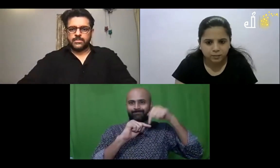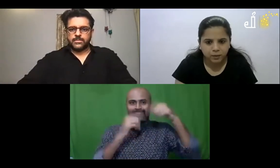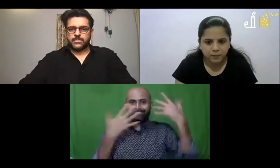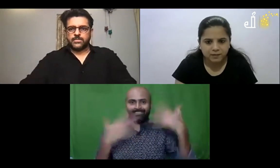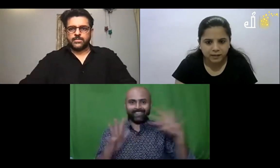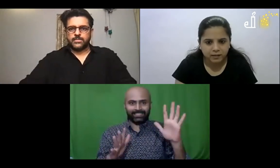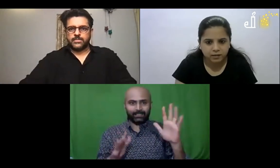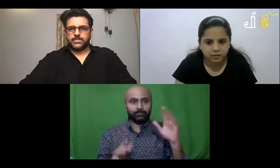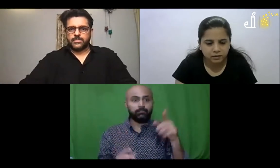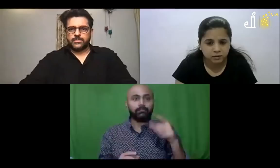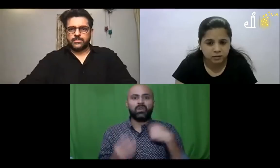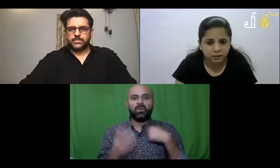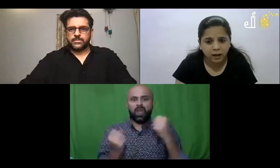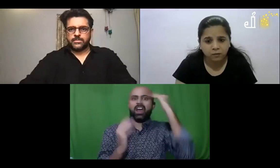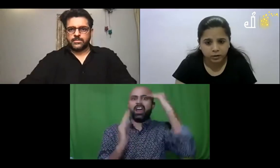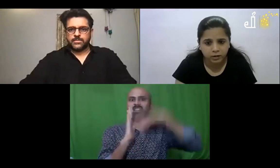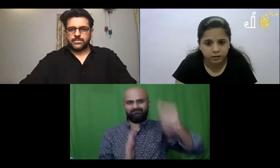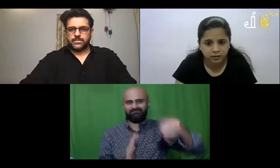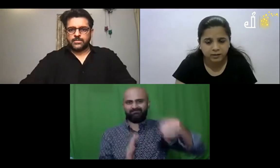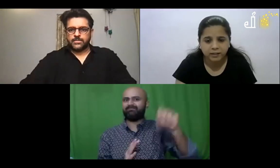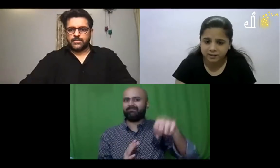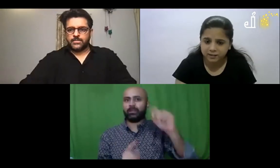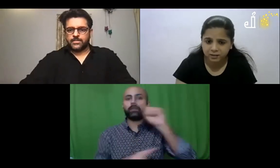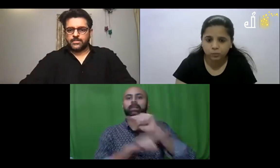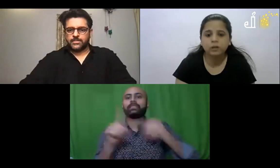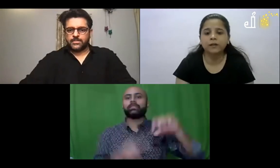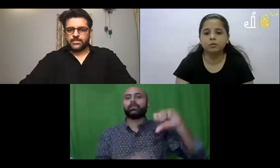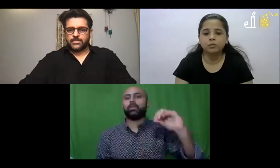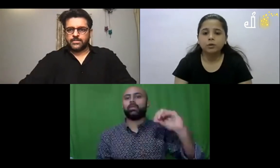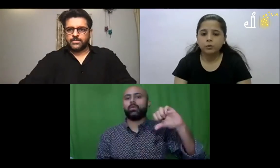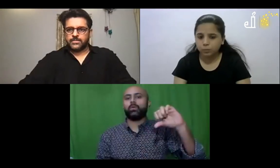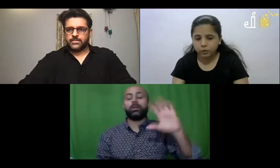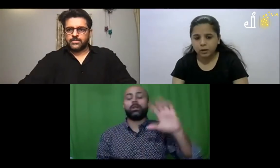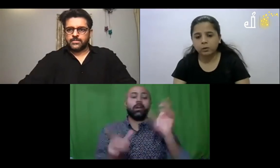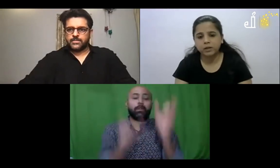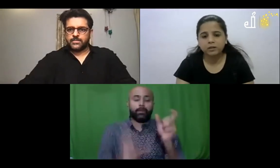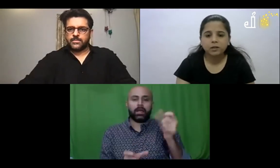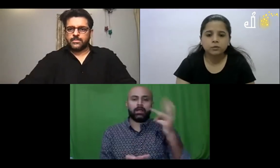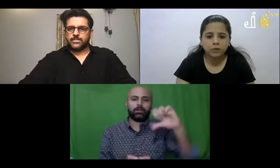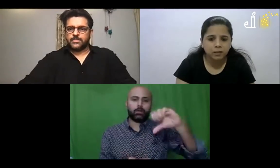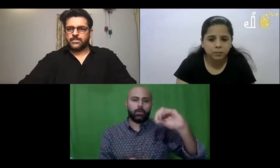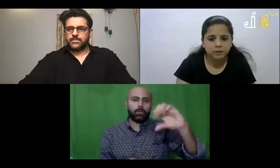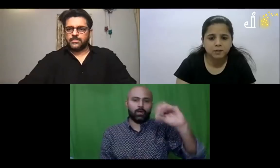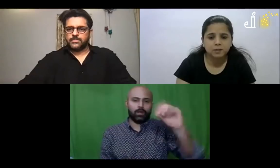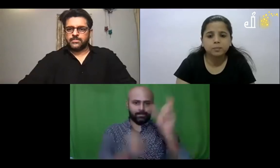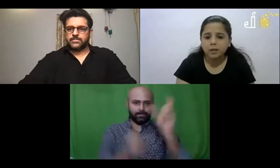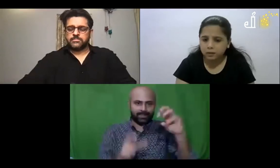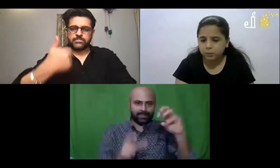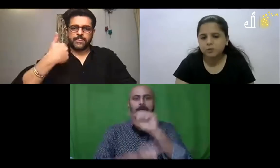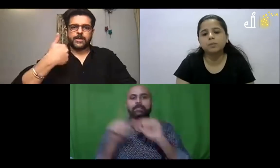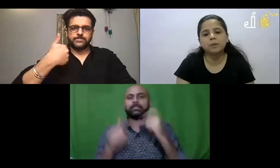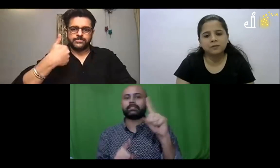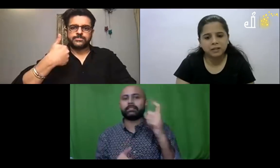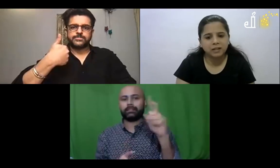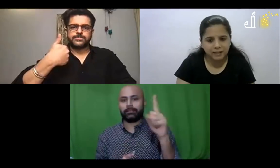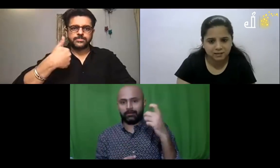126 people said they have voted. They said yes, they would like to know more about it. So